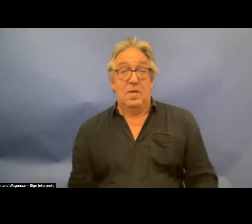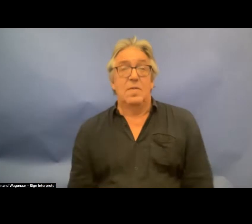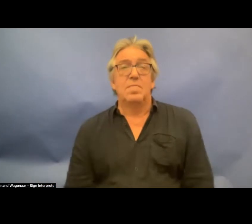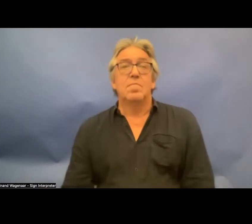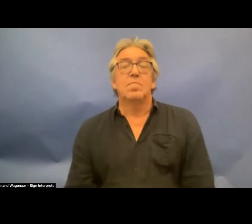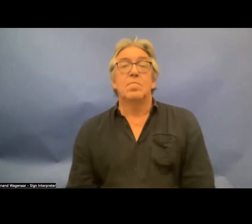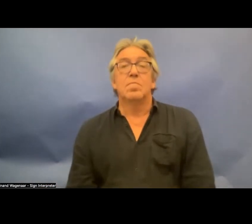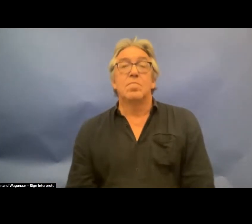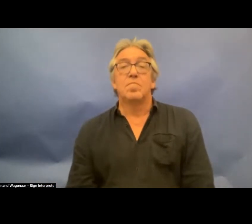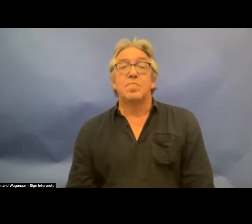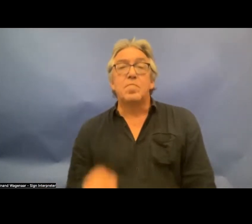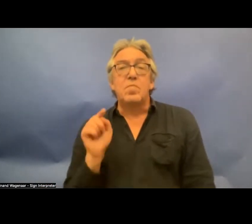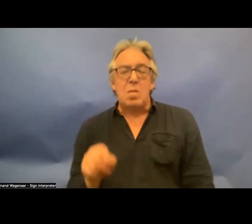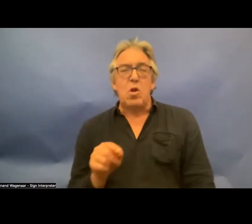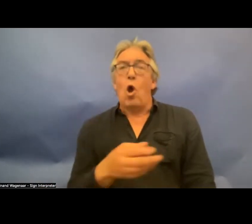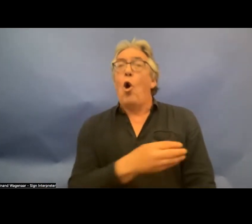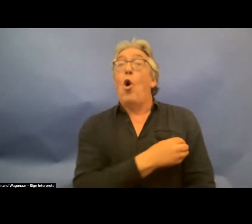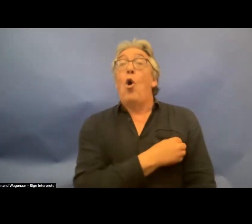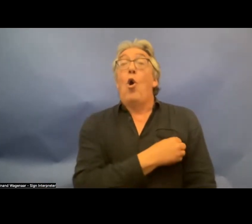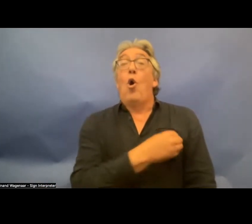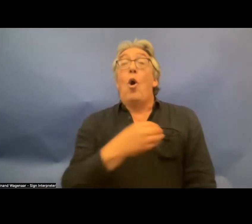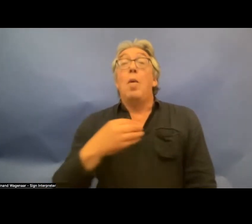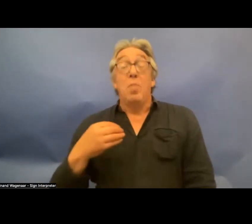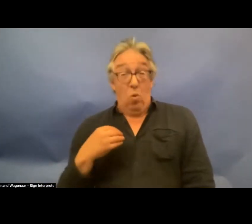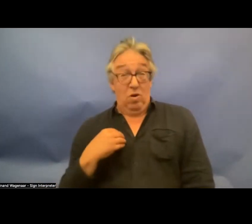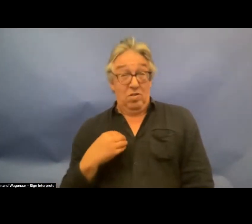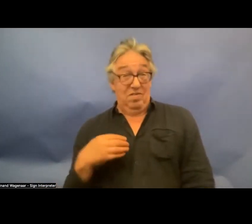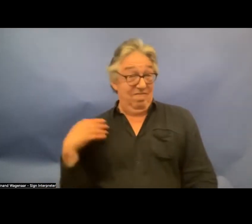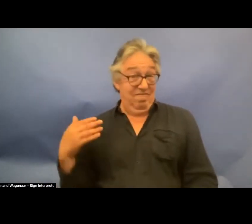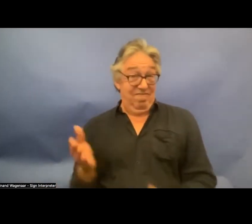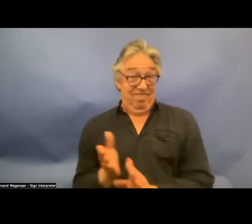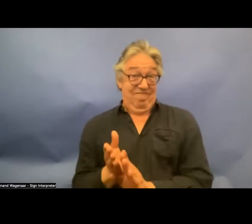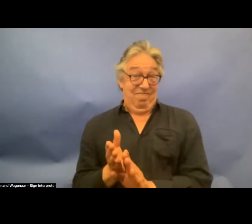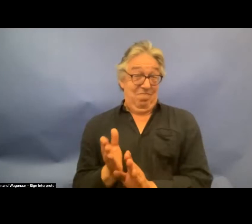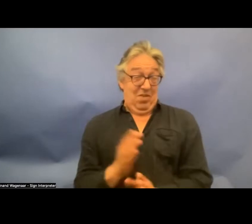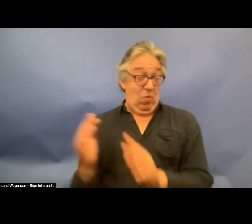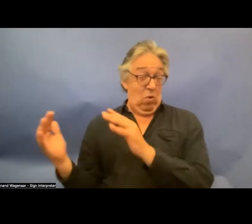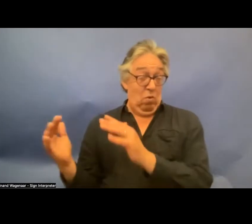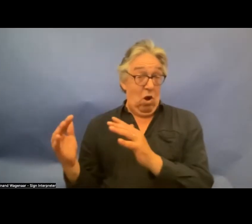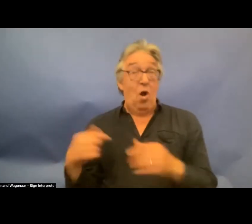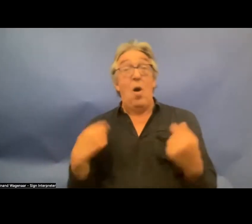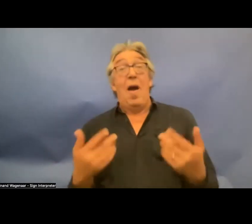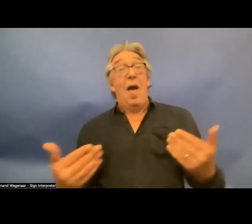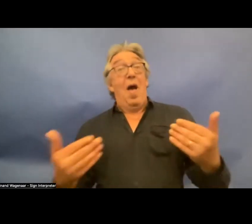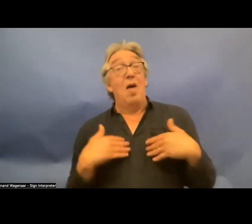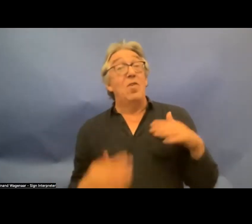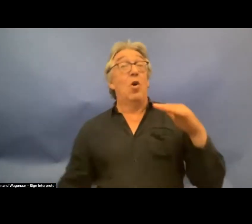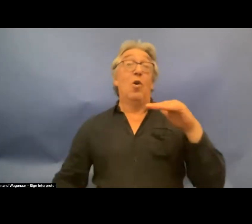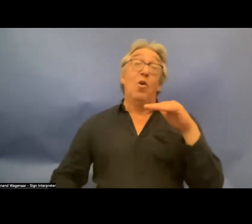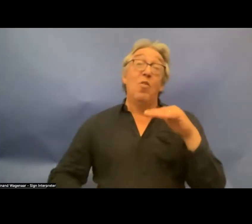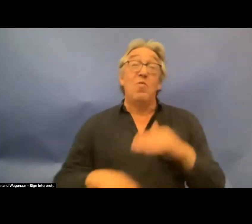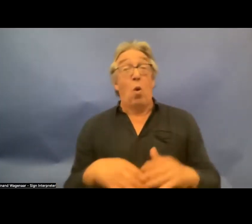personal assistance in Poland is not implemented in full in full compliance with General Comment